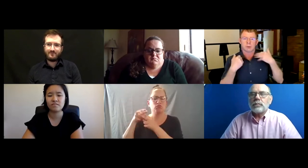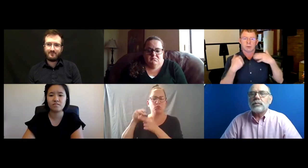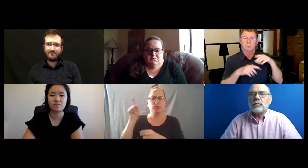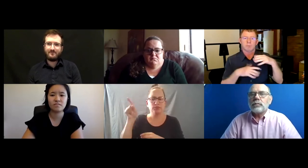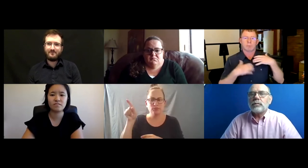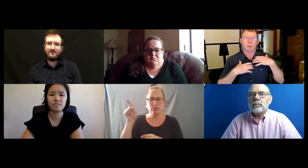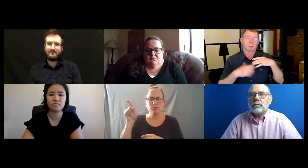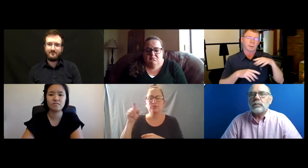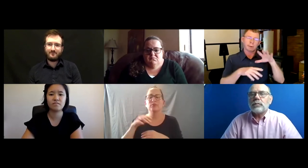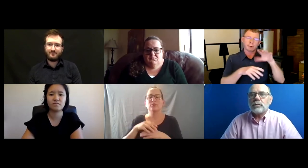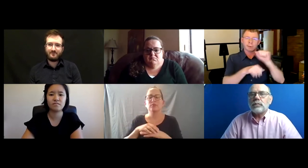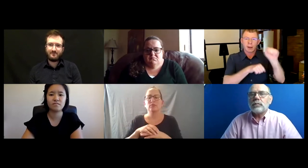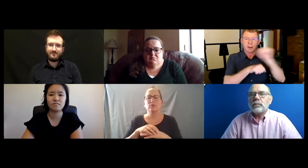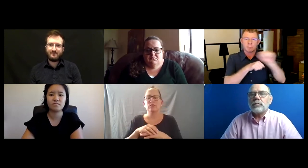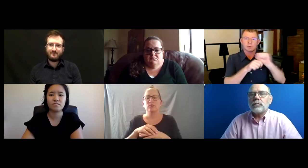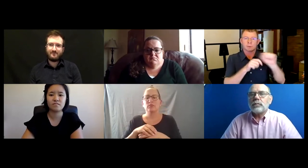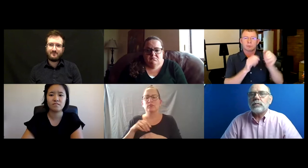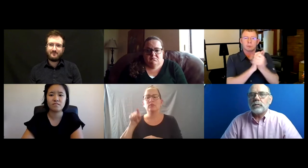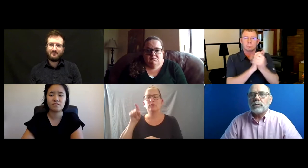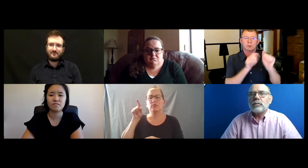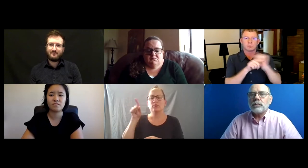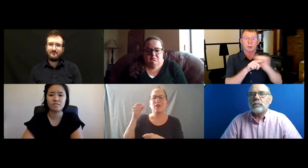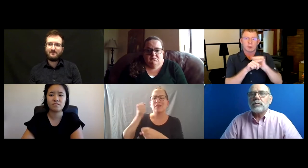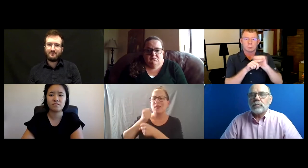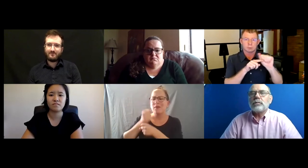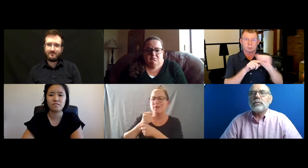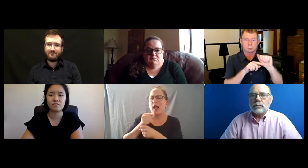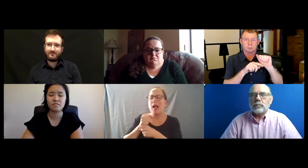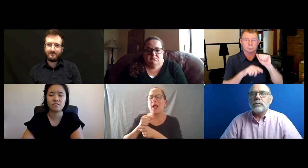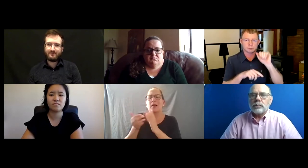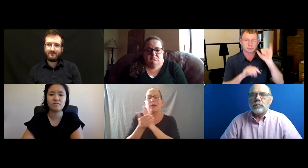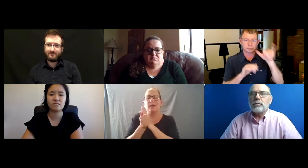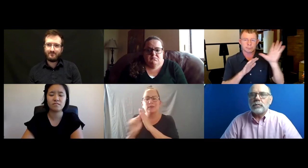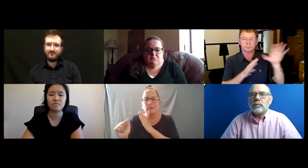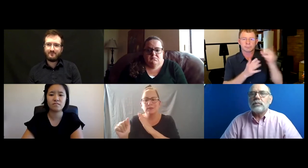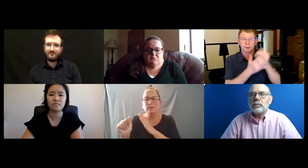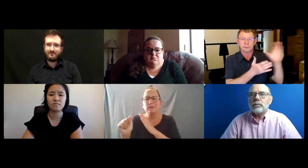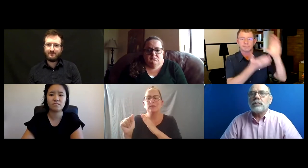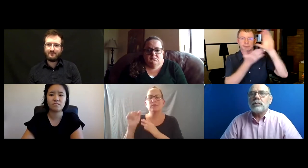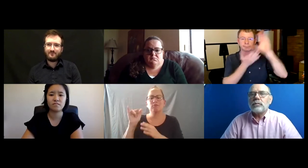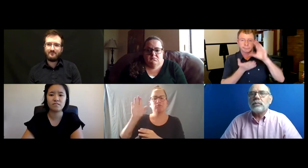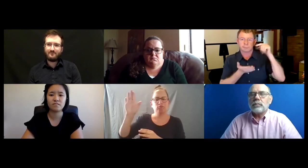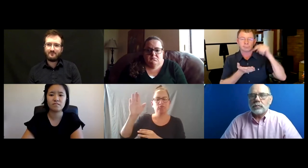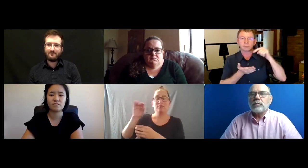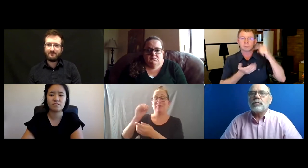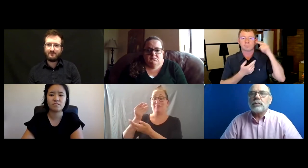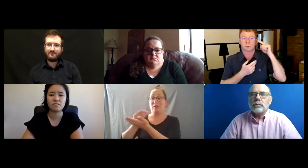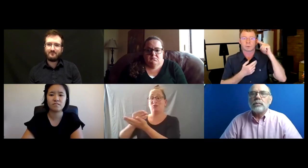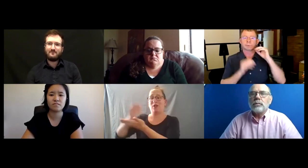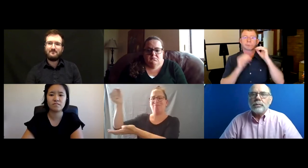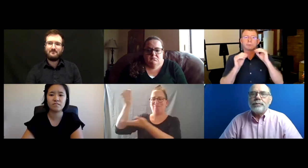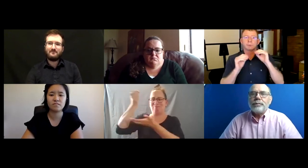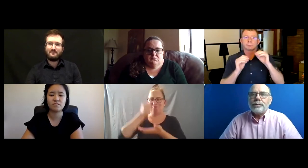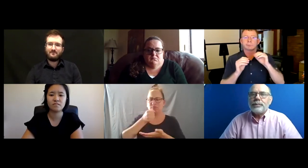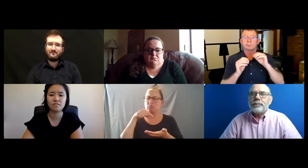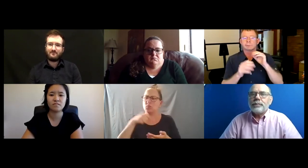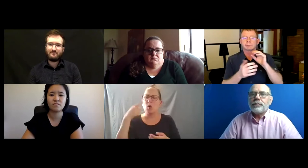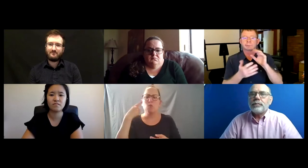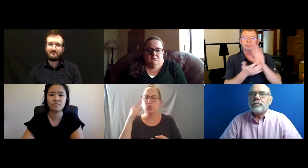We receive monies from the Ministry of LTD, Labor and Training, in